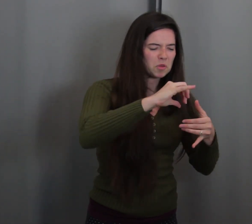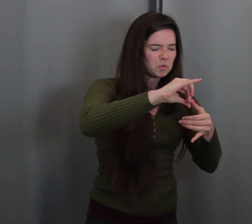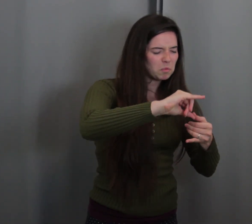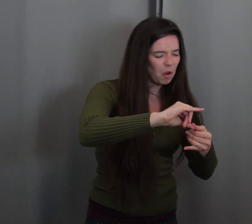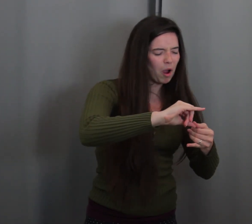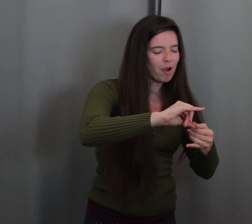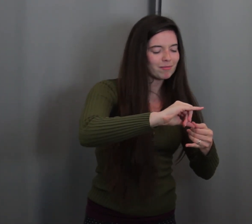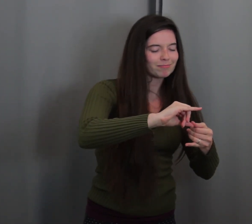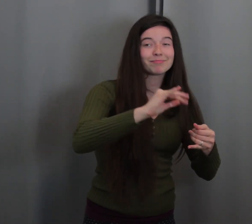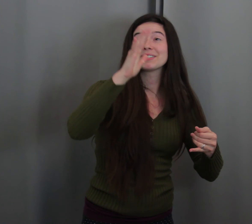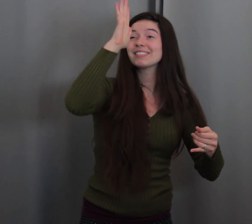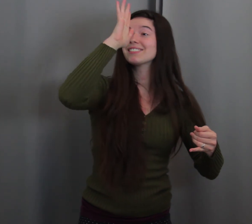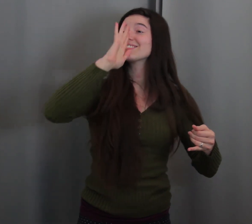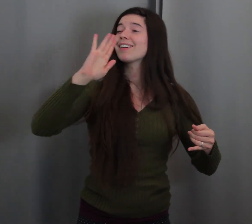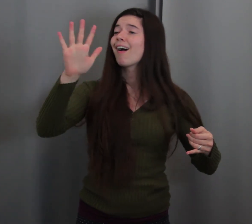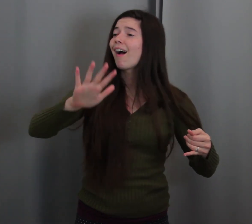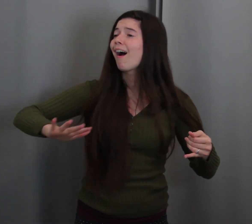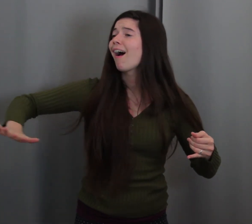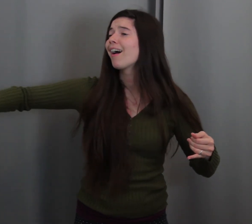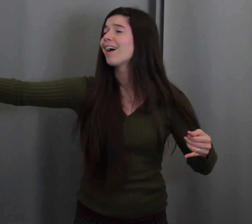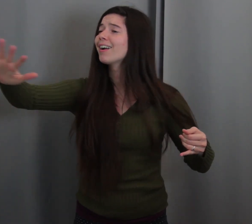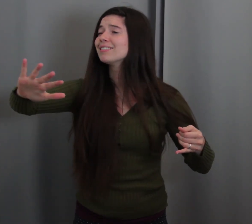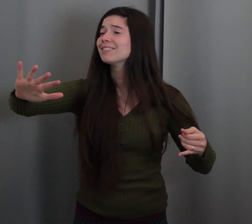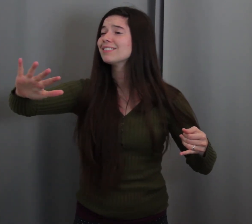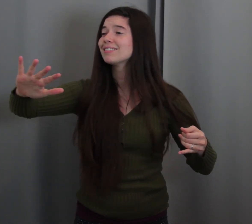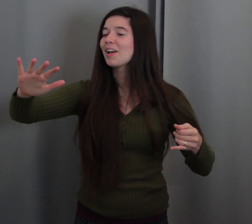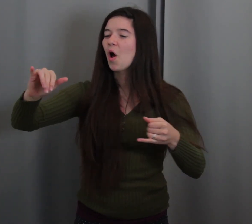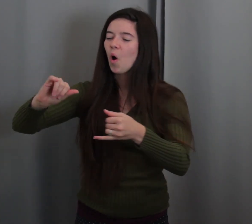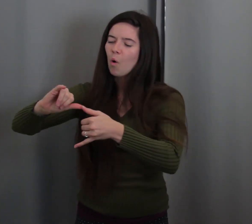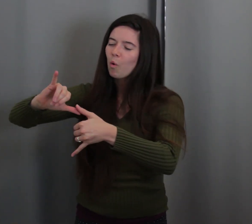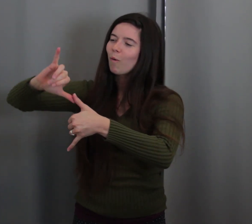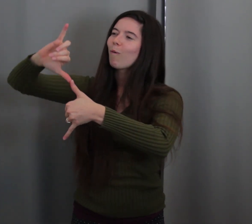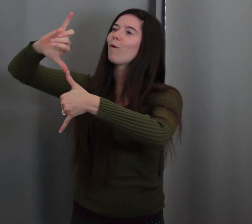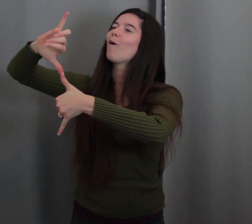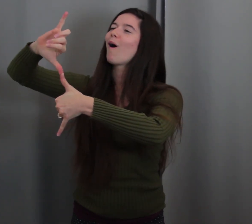The Lord does not look at the things man looks at.